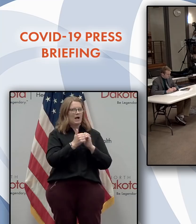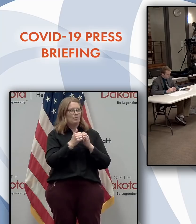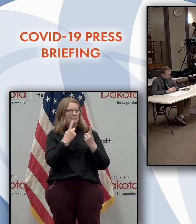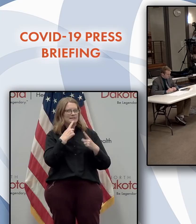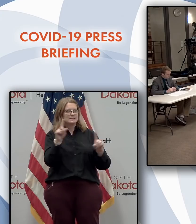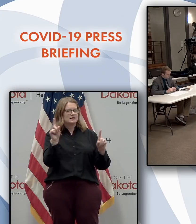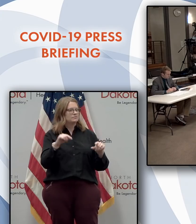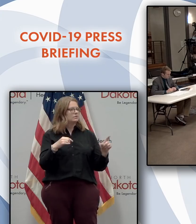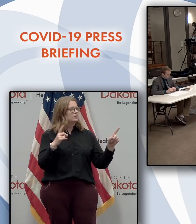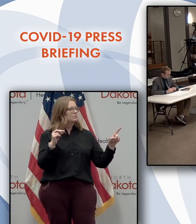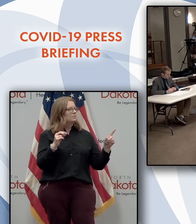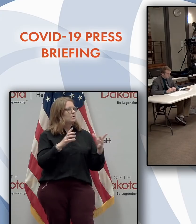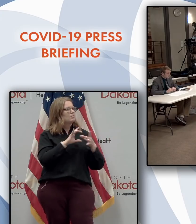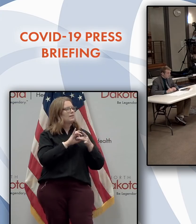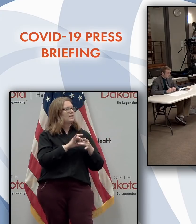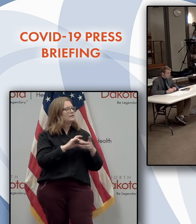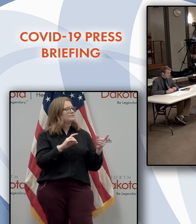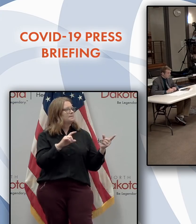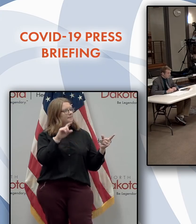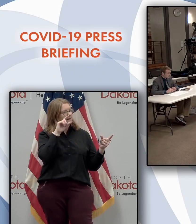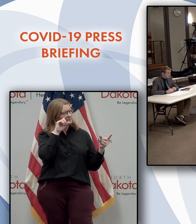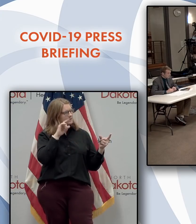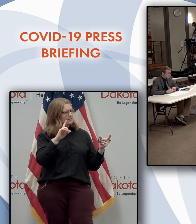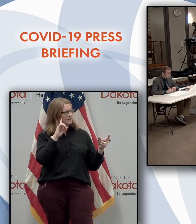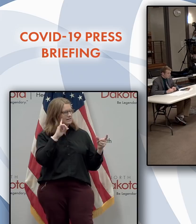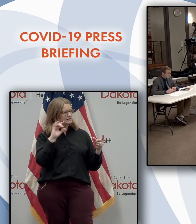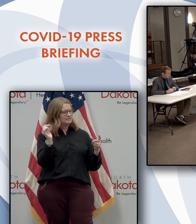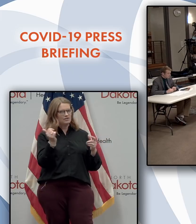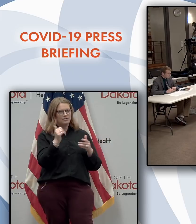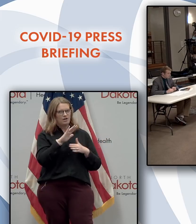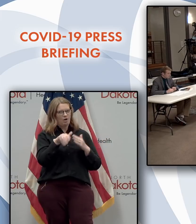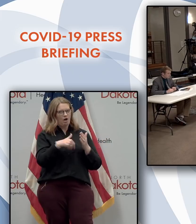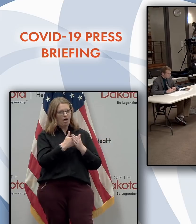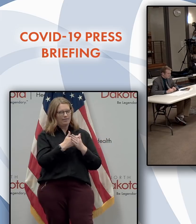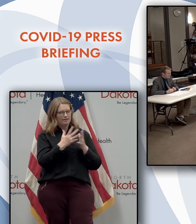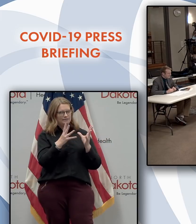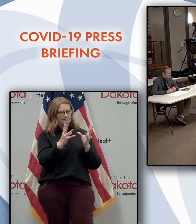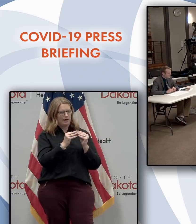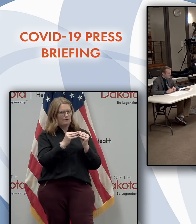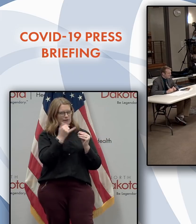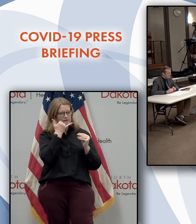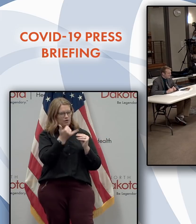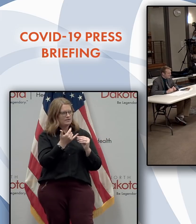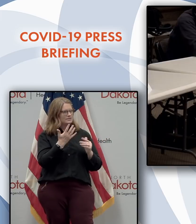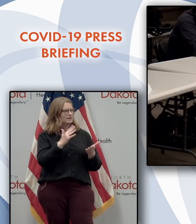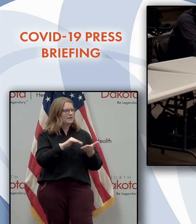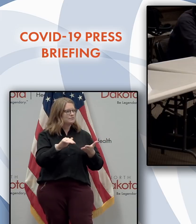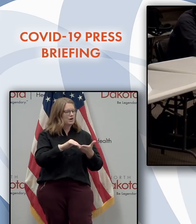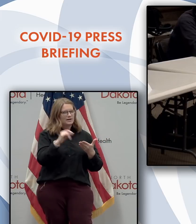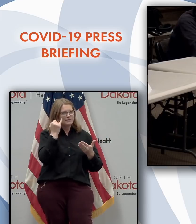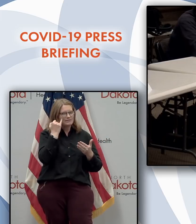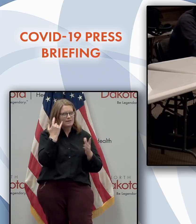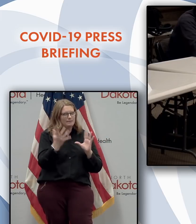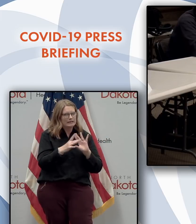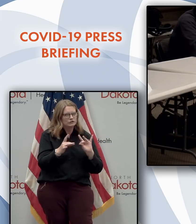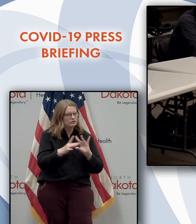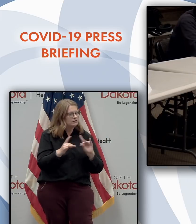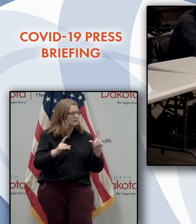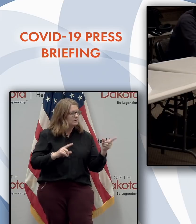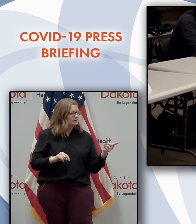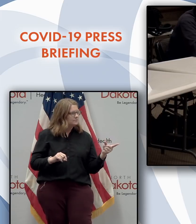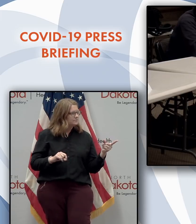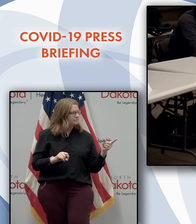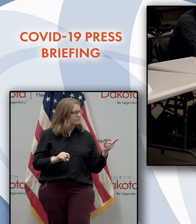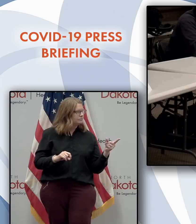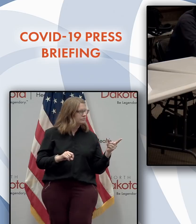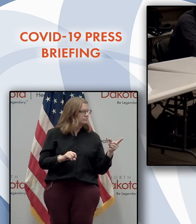sort of related follow-up, and I haven't listened to all the conference calls that I'm sure you're on every day, but forgive me if you've mentioned this. I'm wondering if there will be